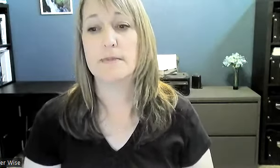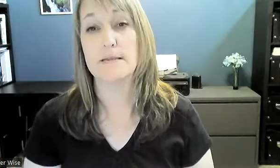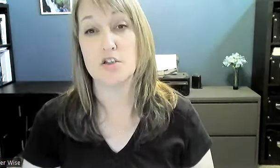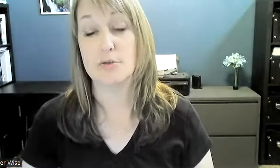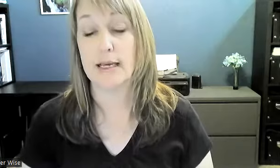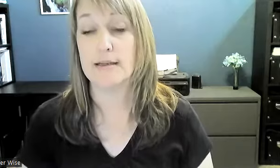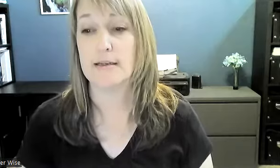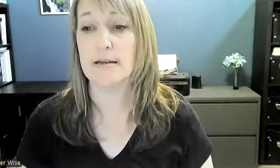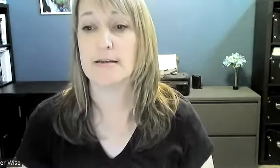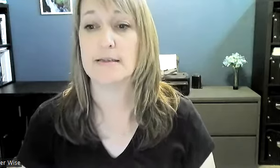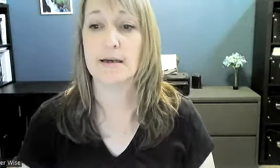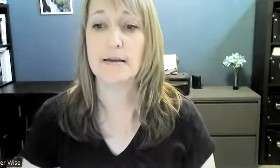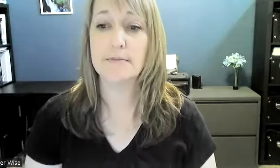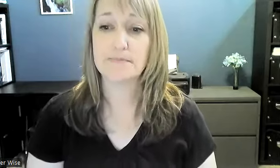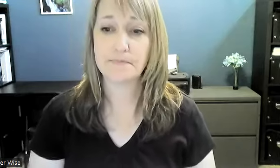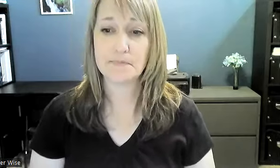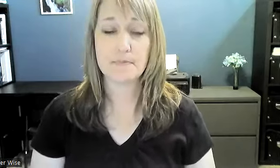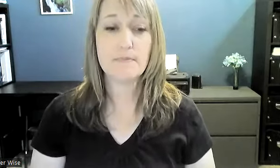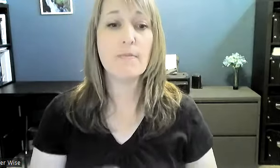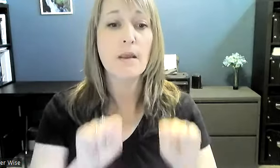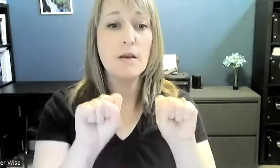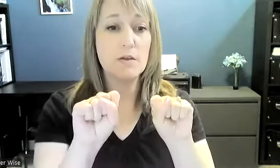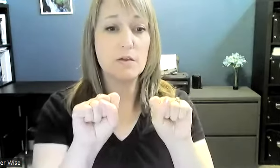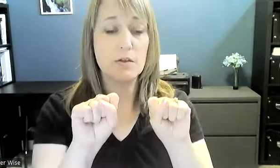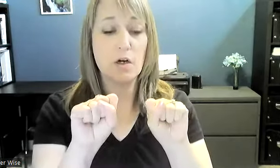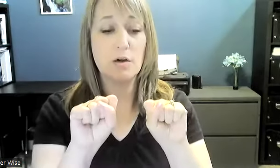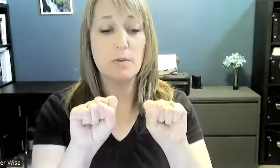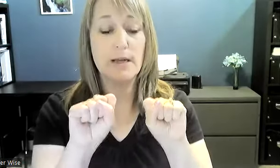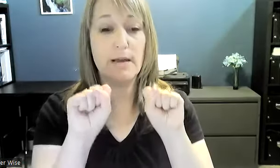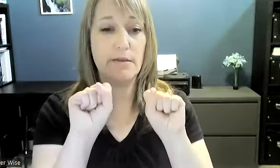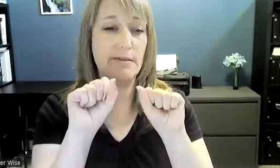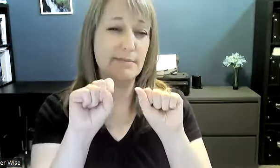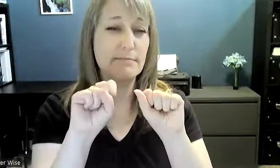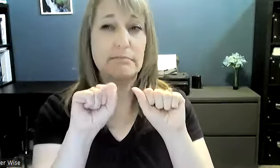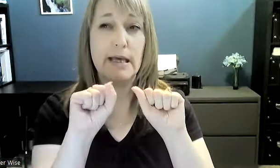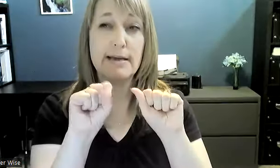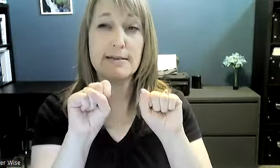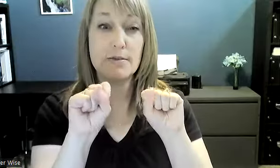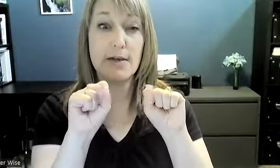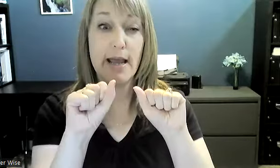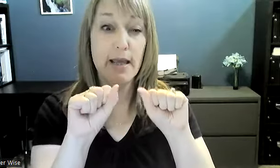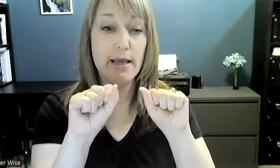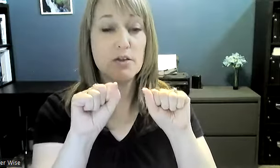is a 2-handed sign. So you start with S or A hand